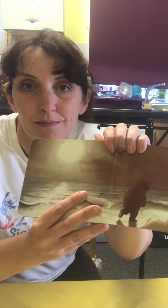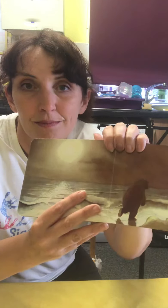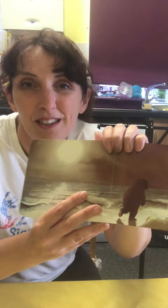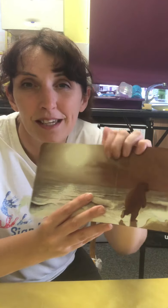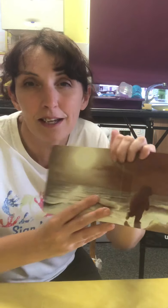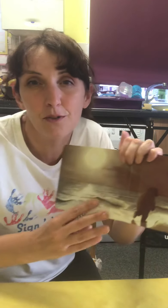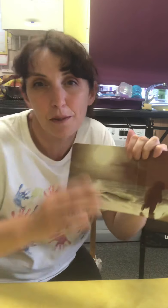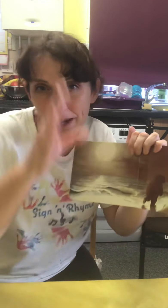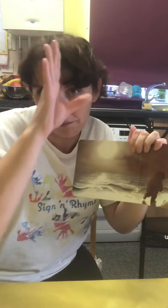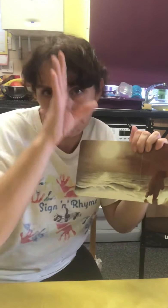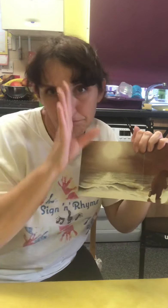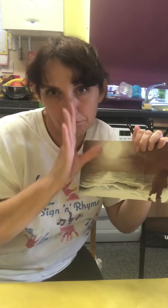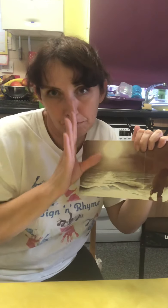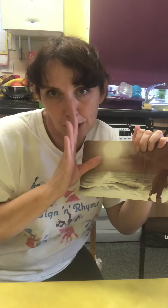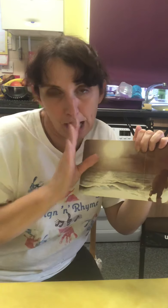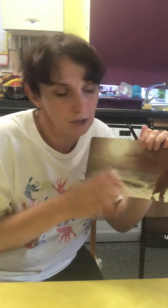I think he looks a bit sad.